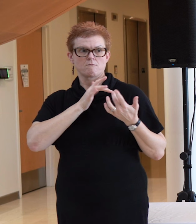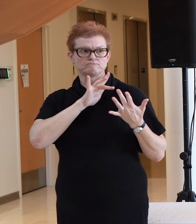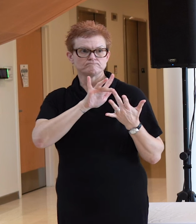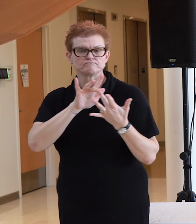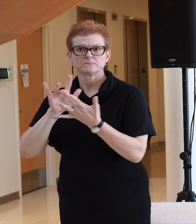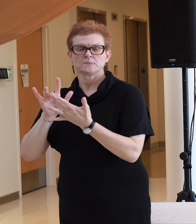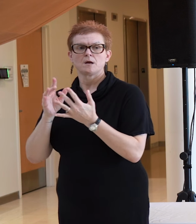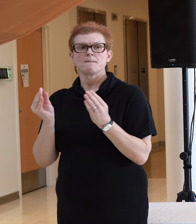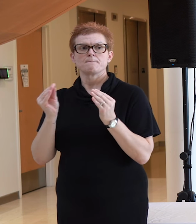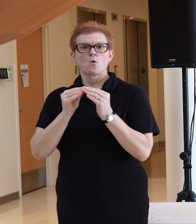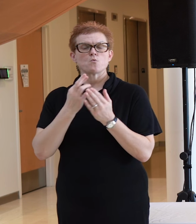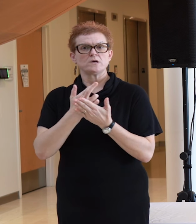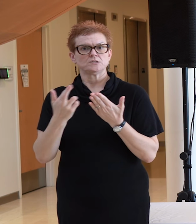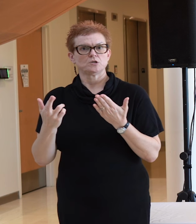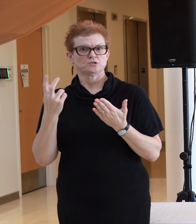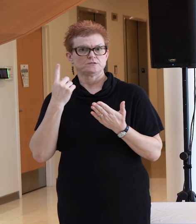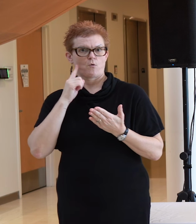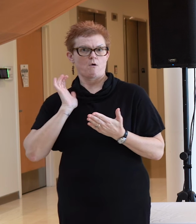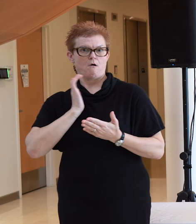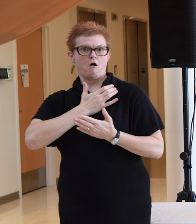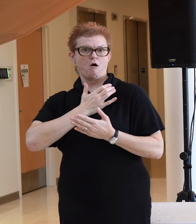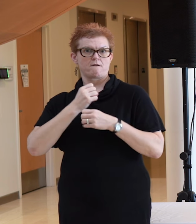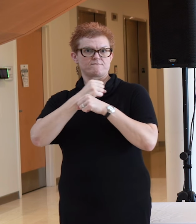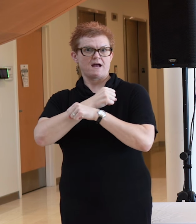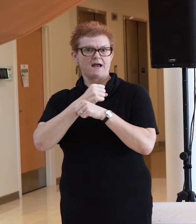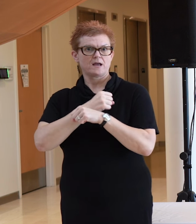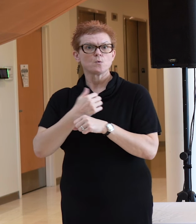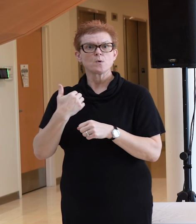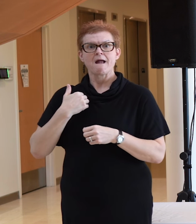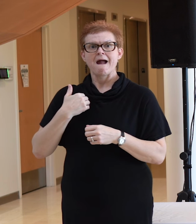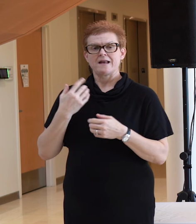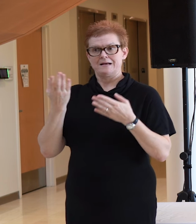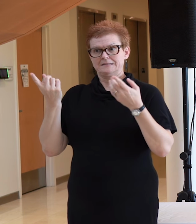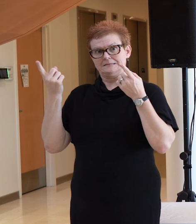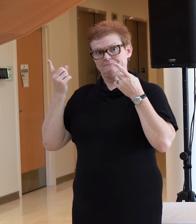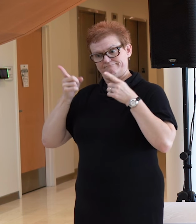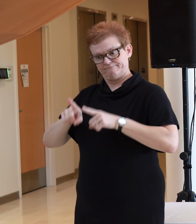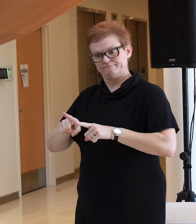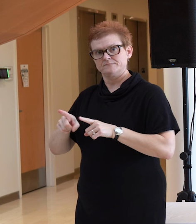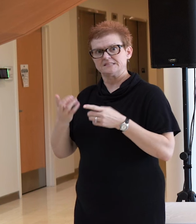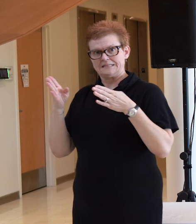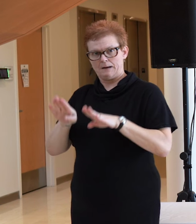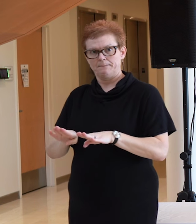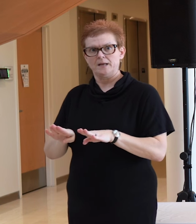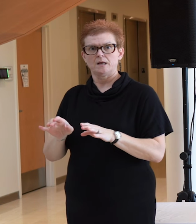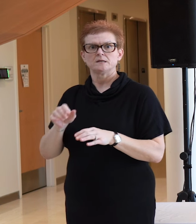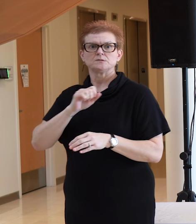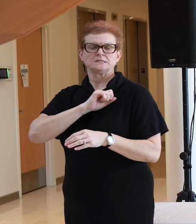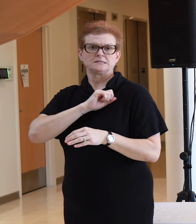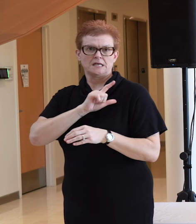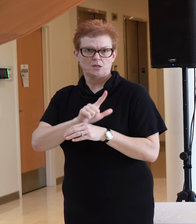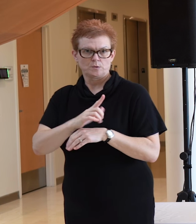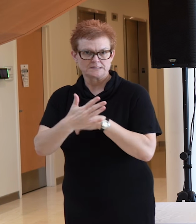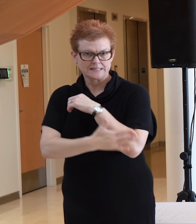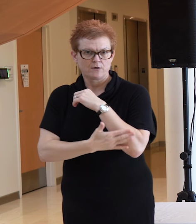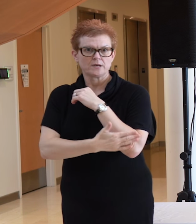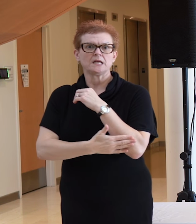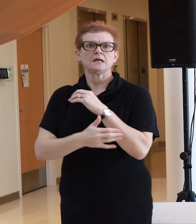fight, thanks to a $45 million settlement with the state and St. Louis County with our